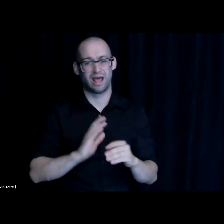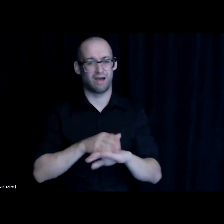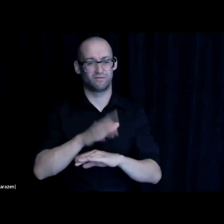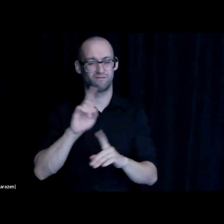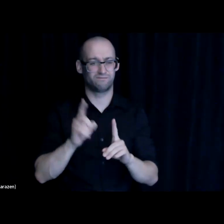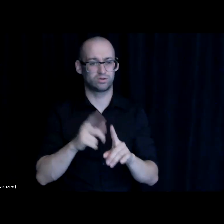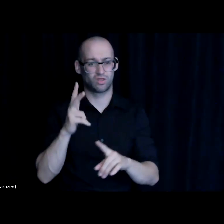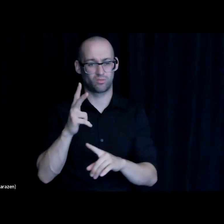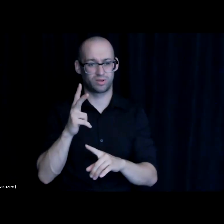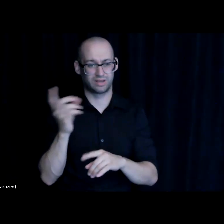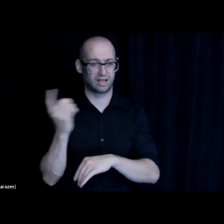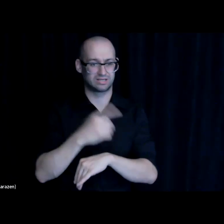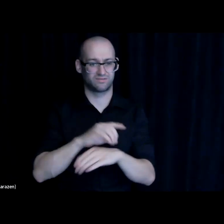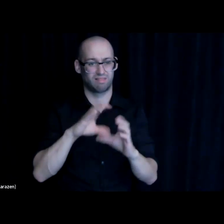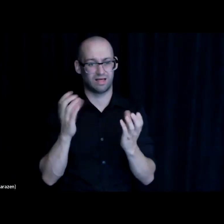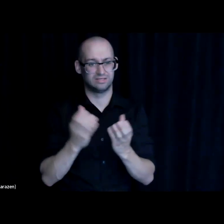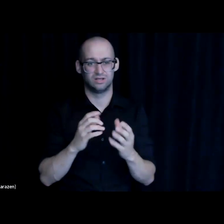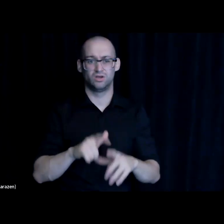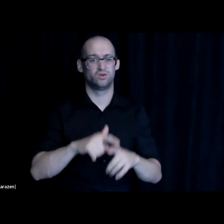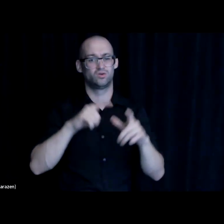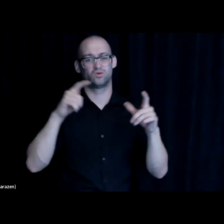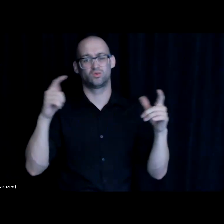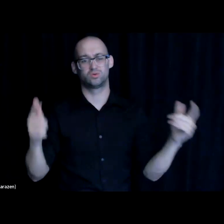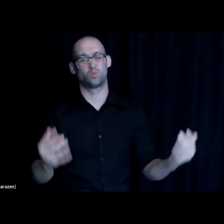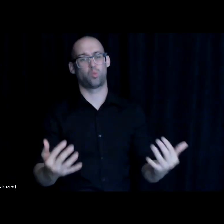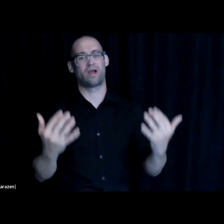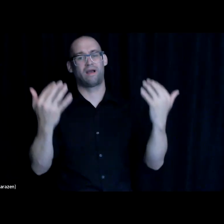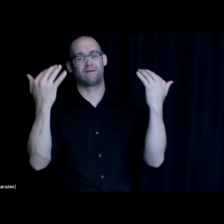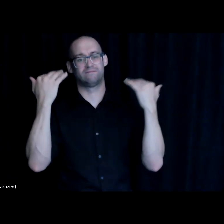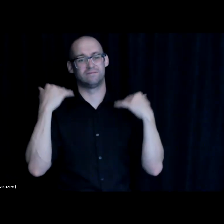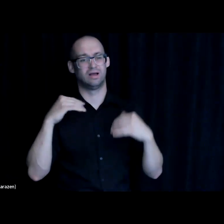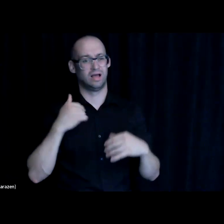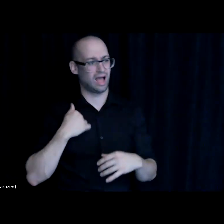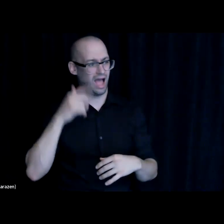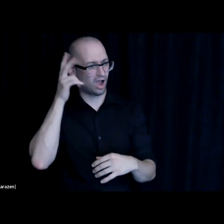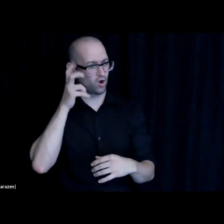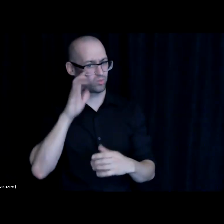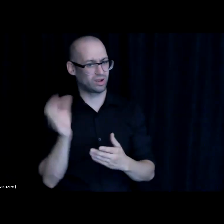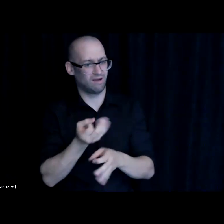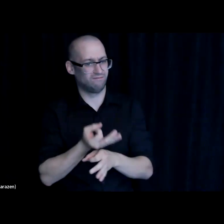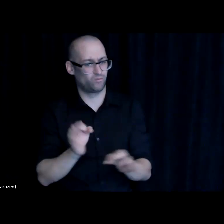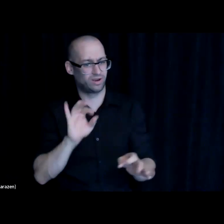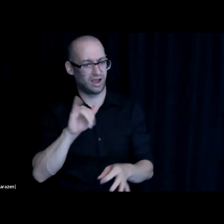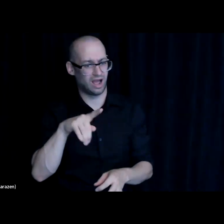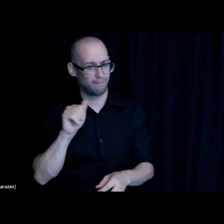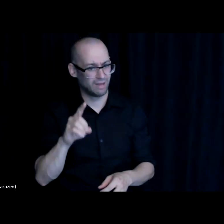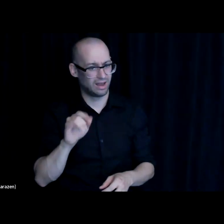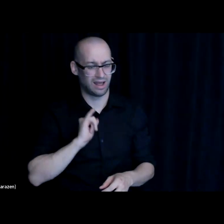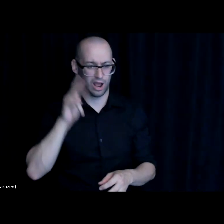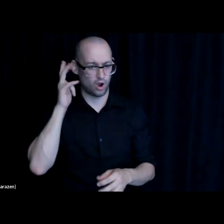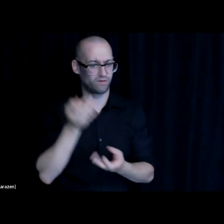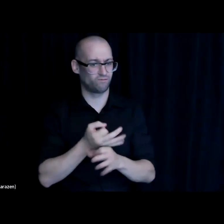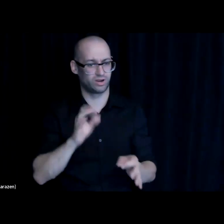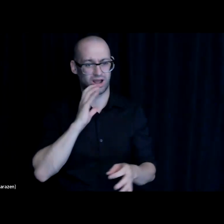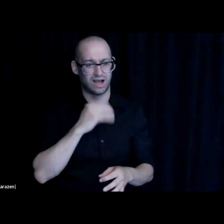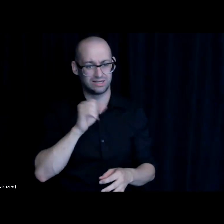get this huge wave of students that would come in and say, hey, I heard we get a free iPad, or I heard we get a hotspot. And what we found